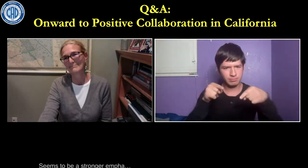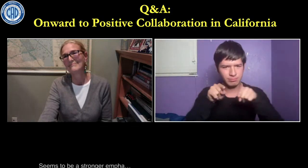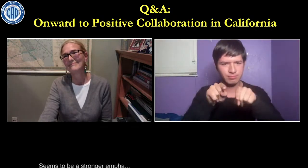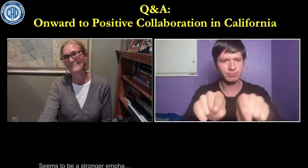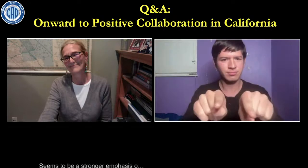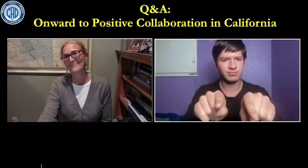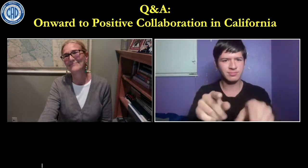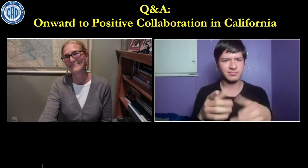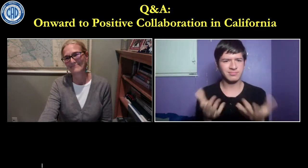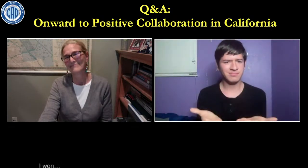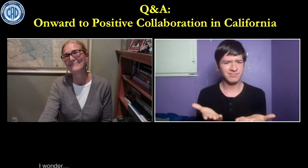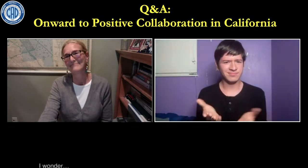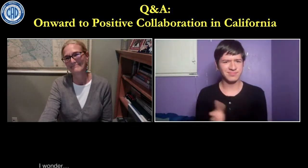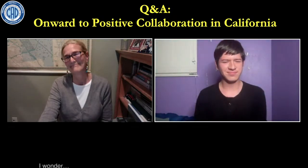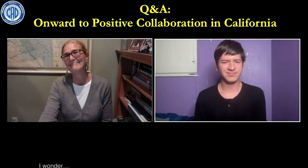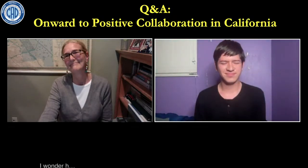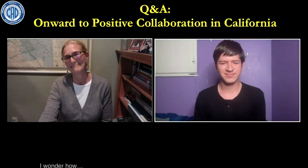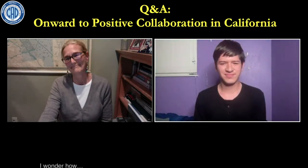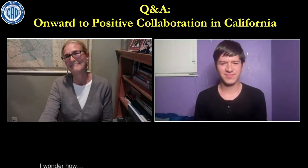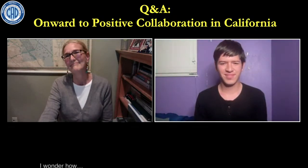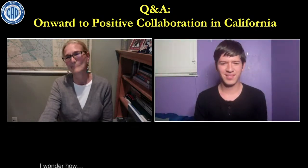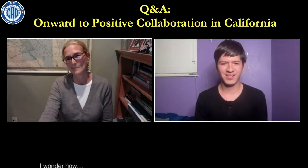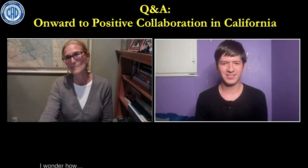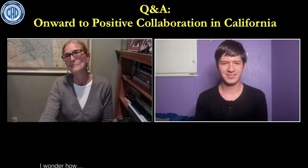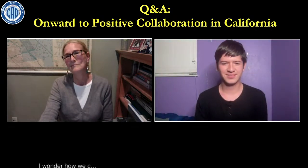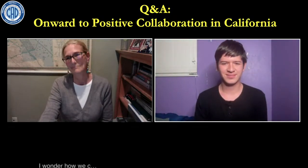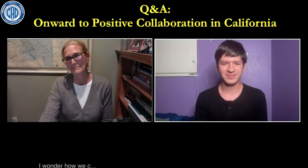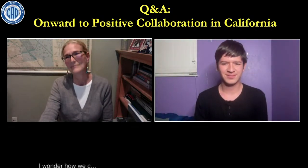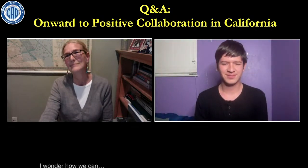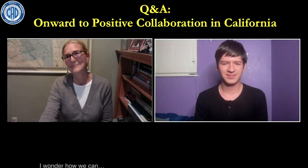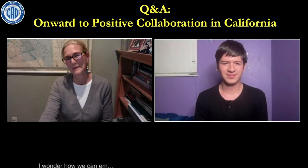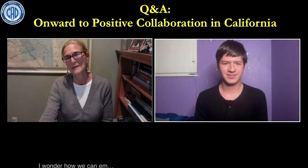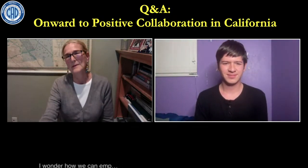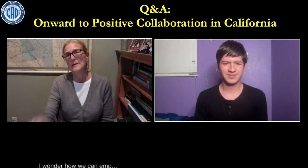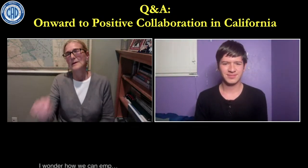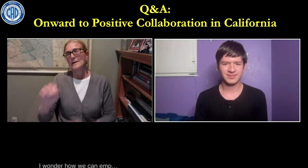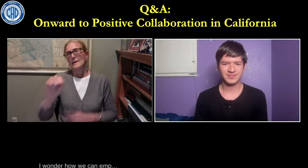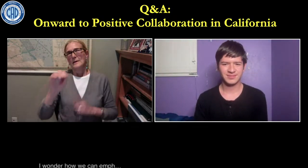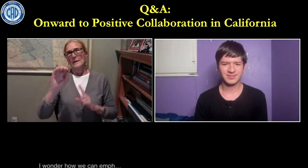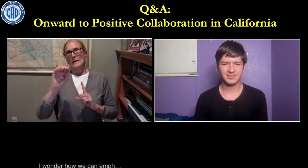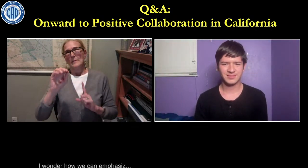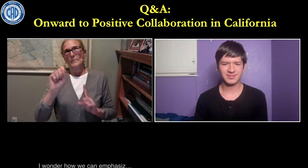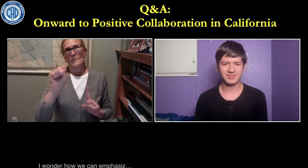emphasize that we want parents to have access to both.